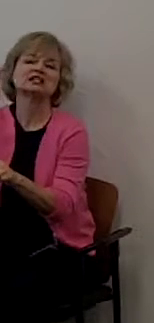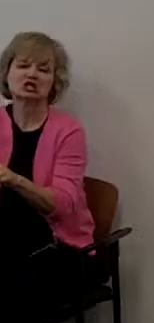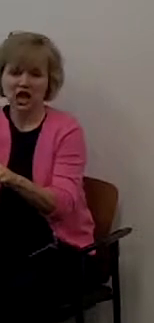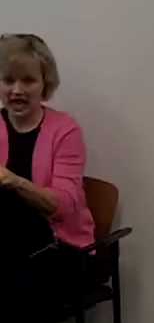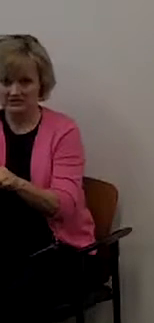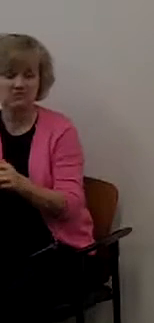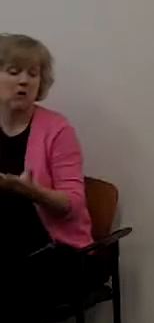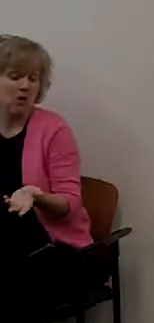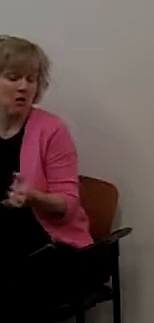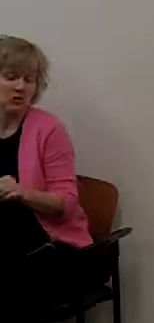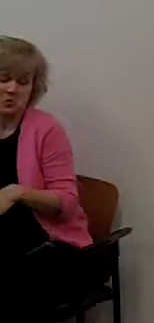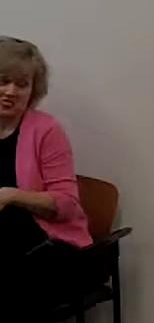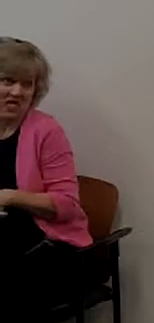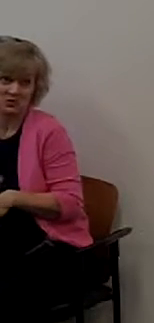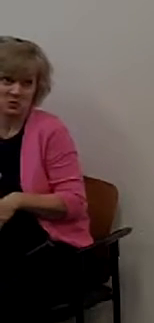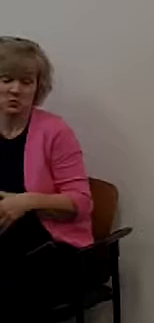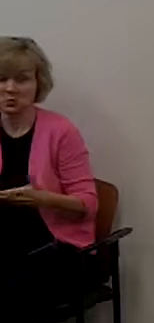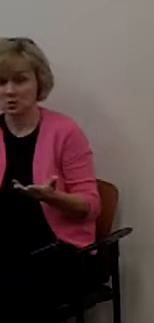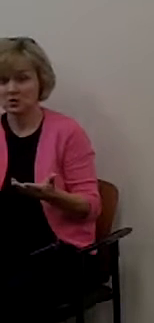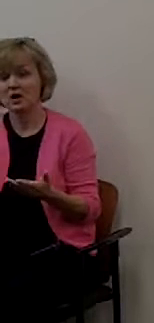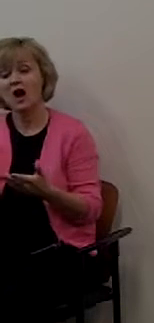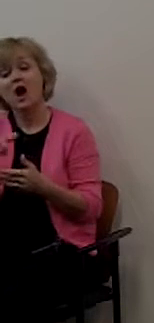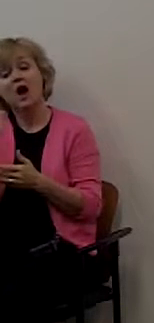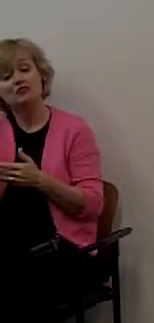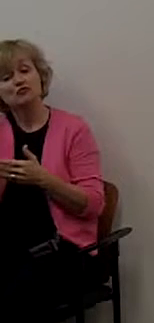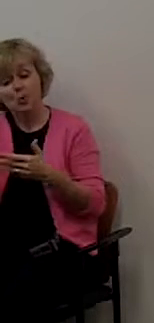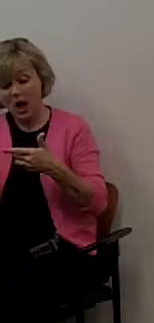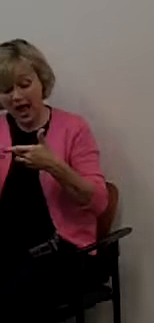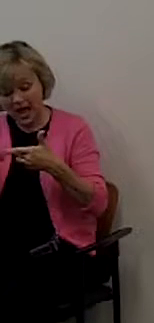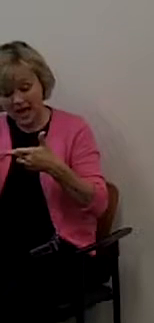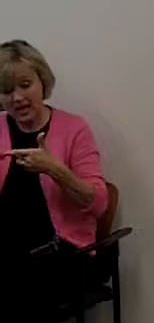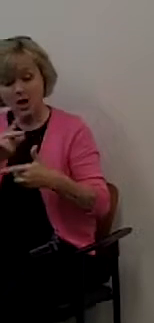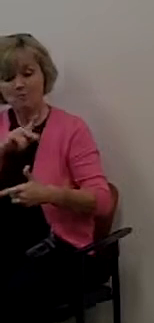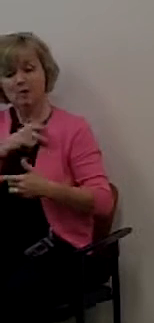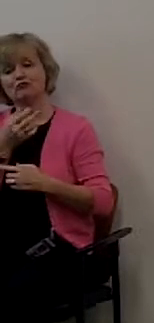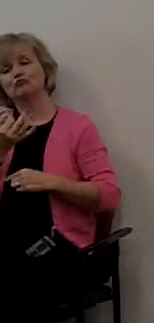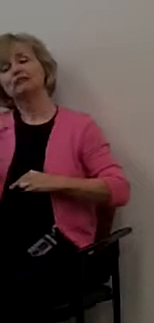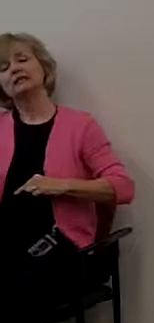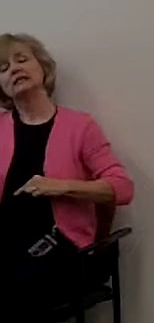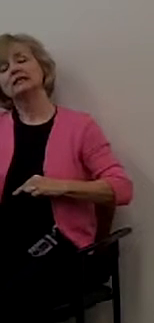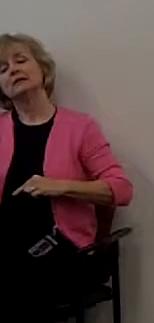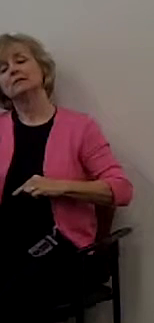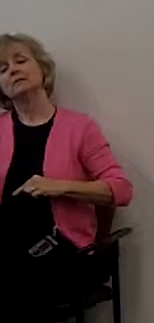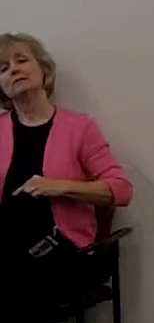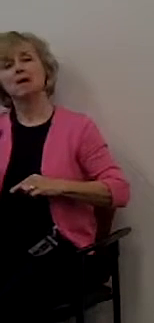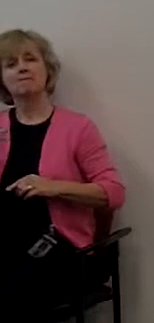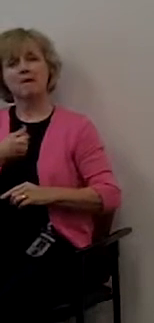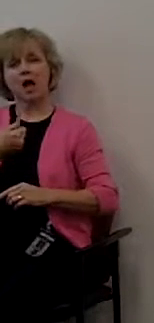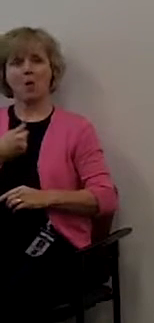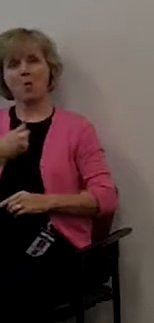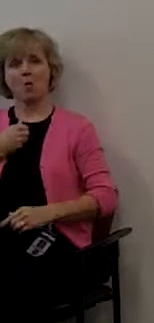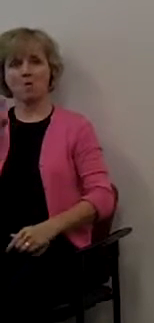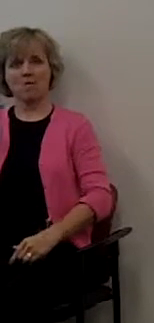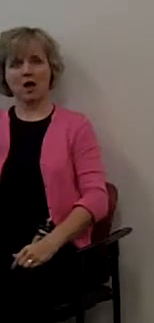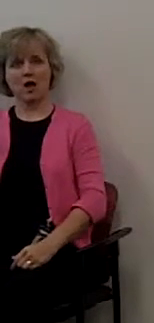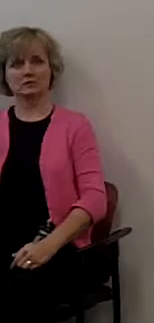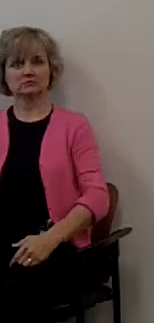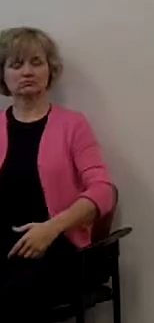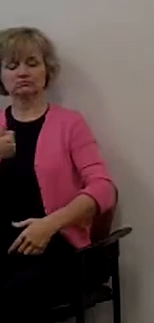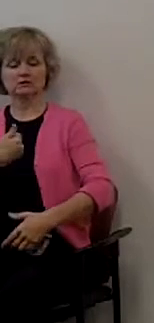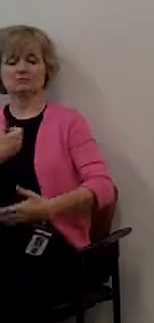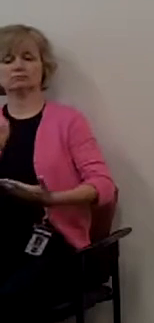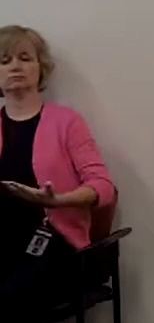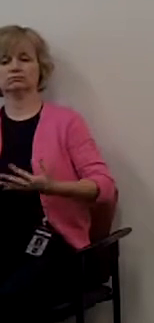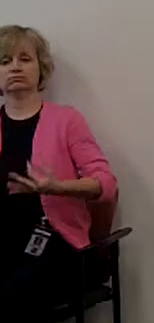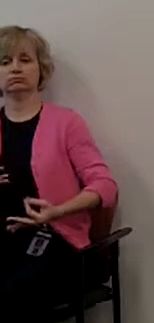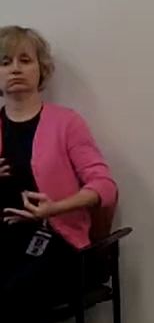really want to own my own business is kind of the personal freedom that I get with that, being my own boss. So I can kind of